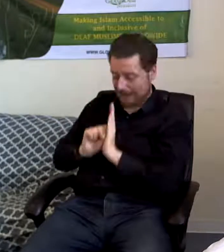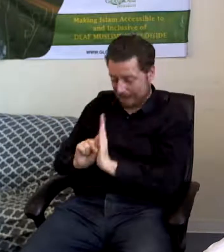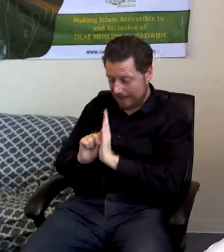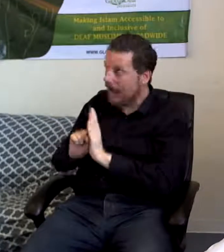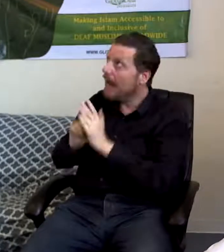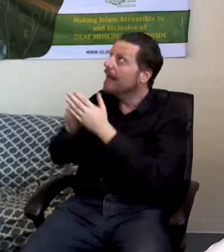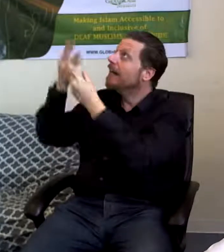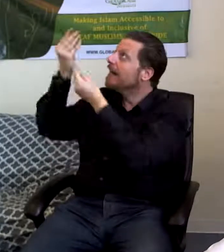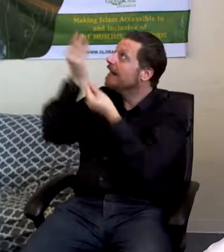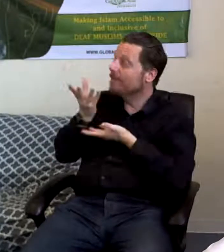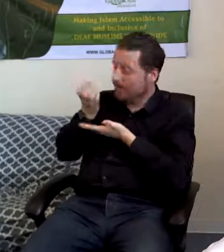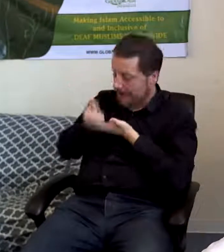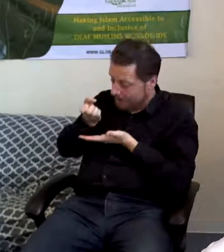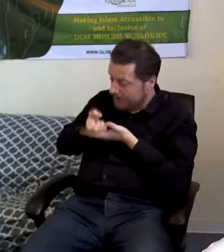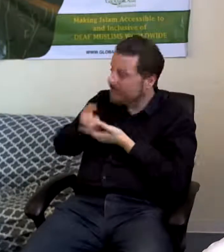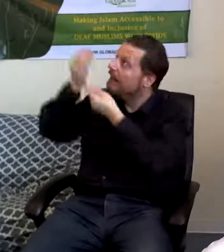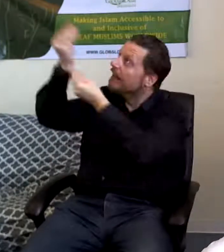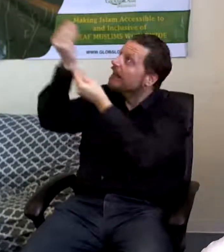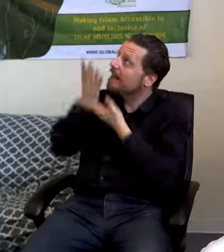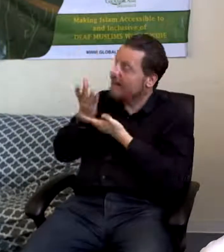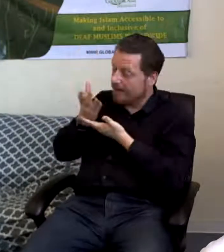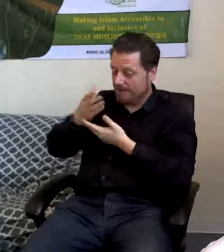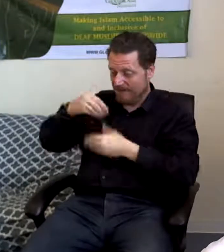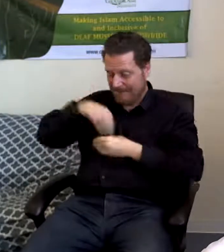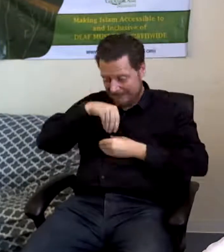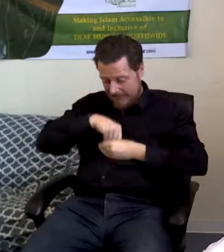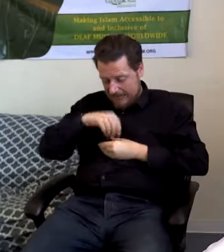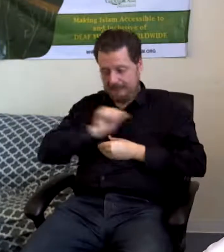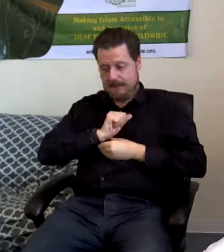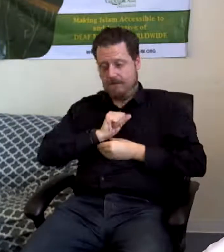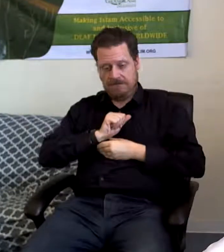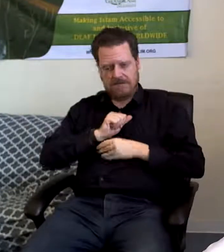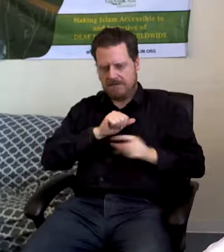science in the universe and inside ourselves.